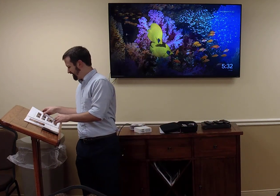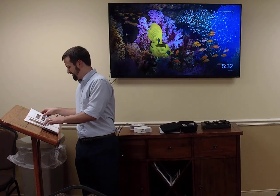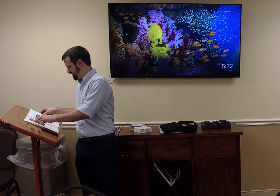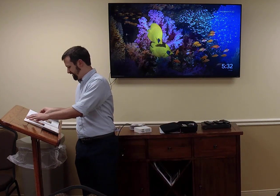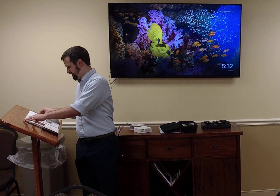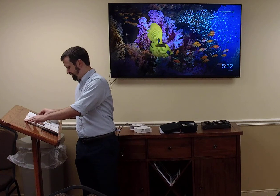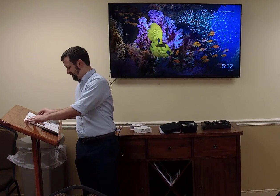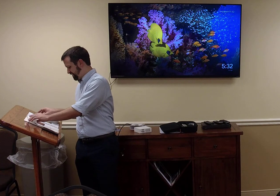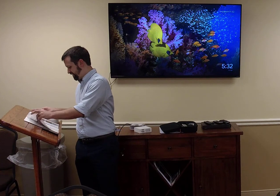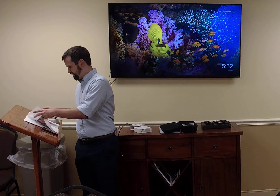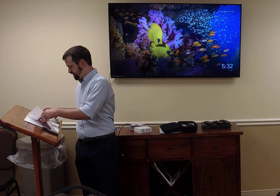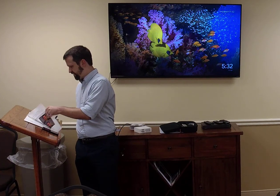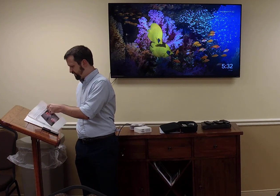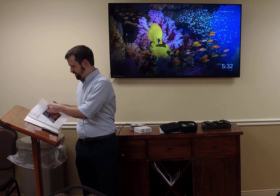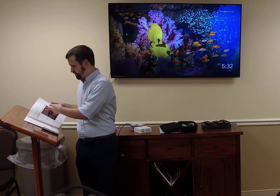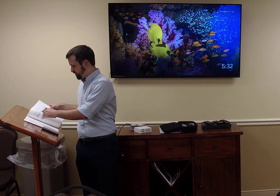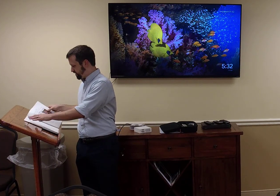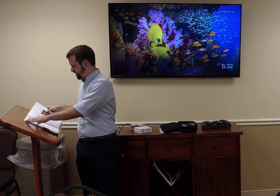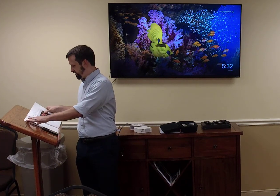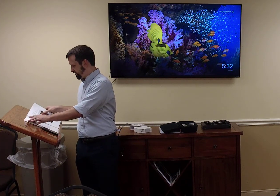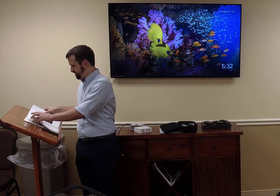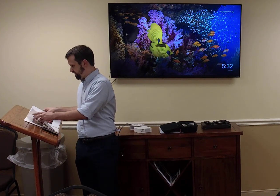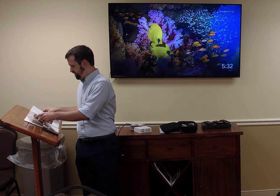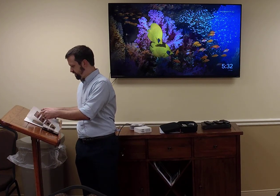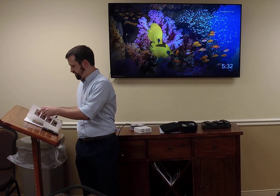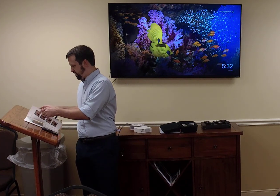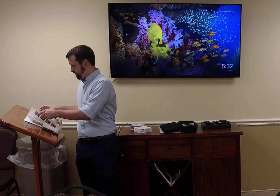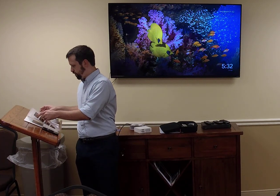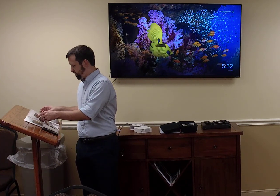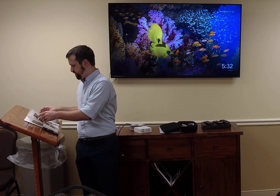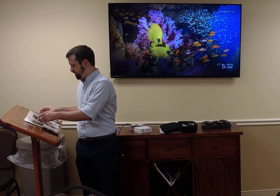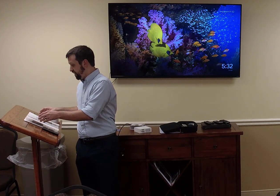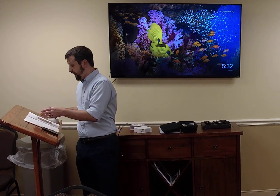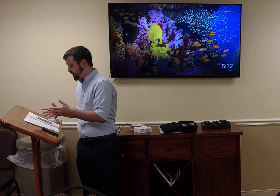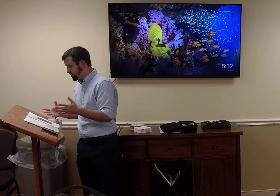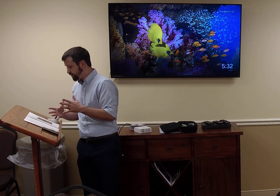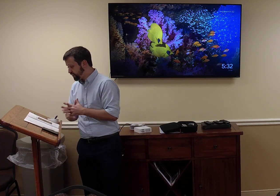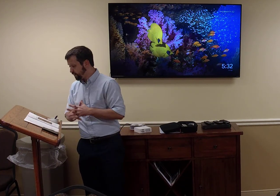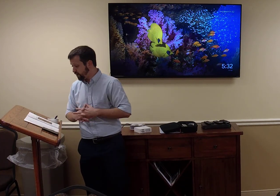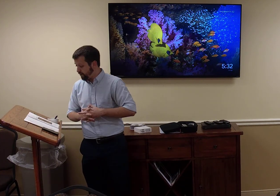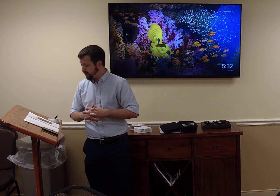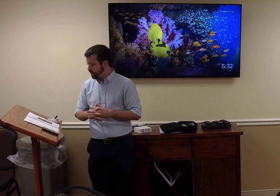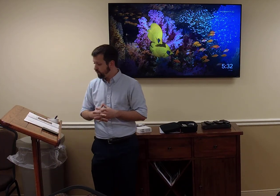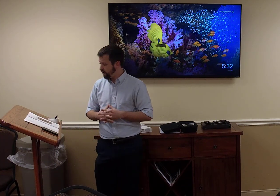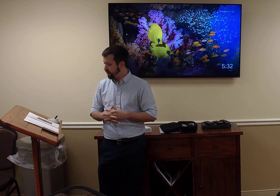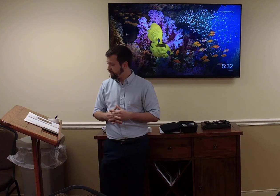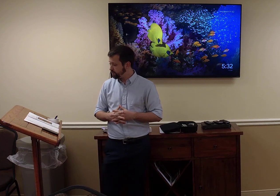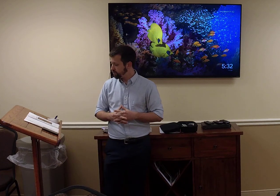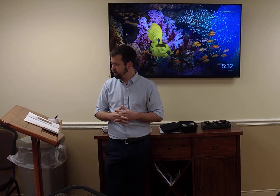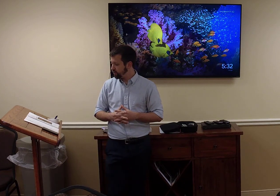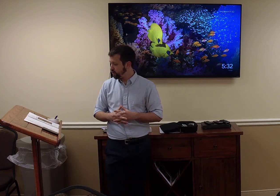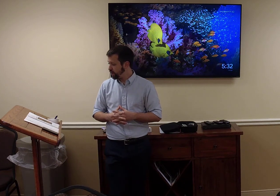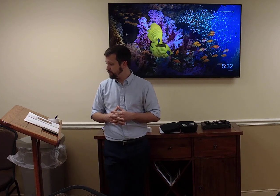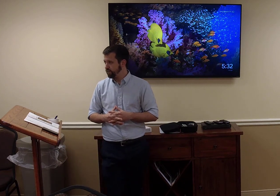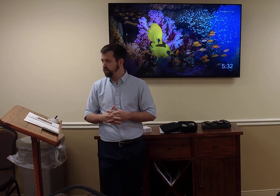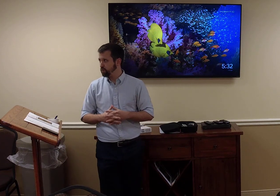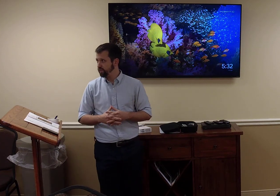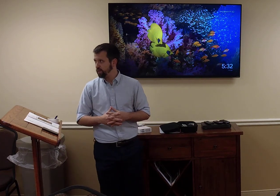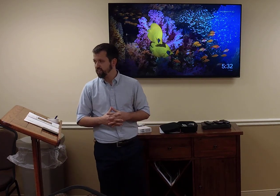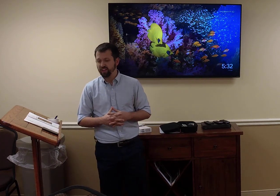sentences at the end of lesson 14. 14. Yeah. Actually, we can talk about them right now. Oh, okay. So, because I don't think we'll have time at the end because I